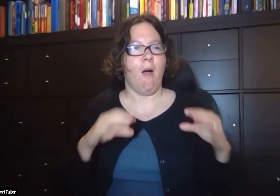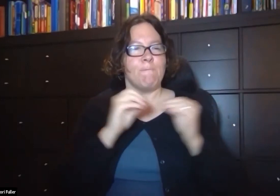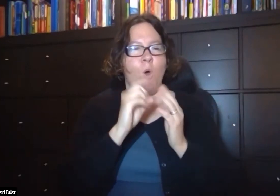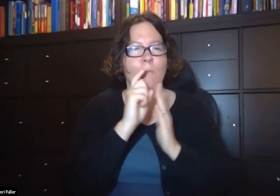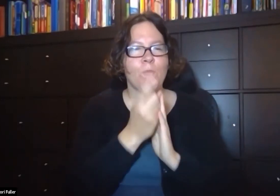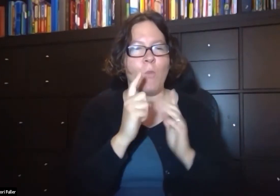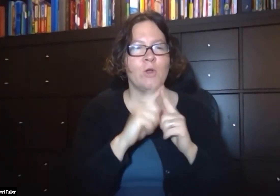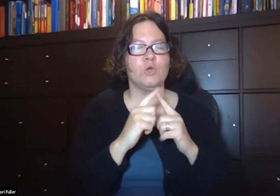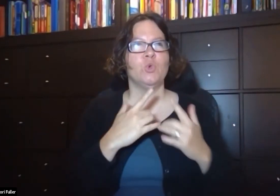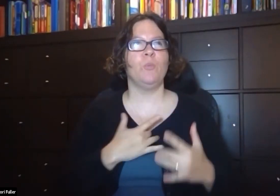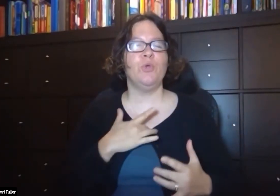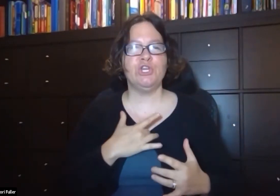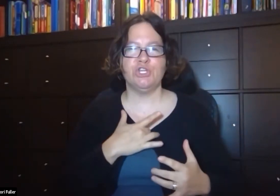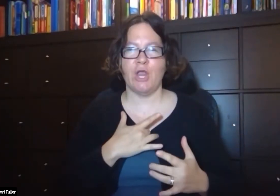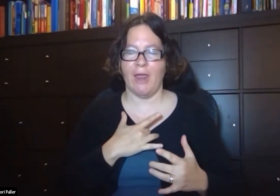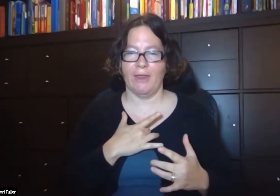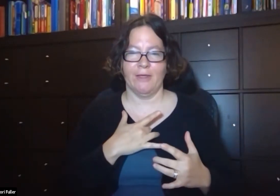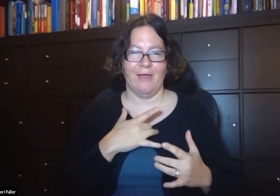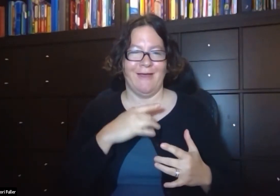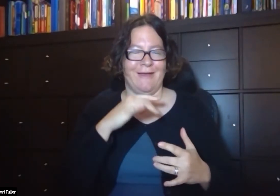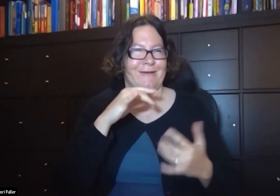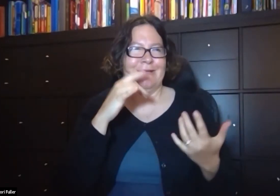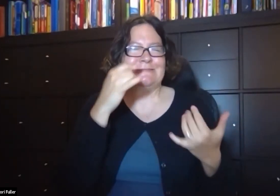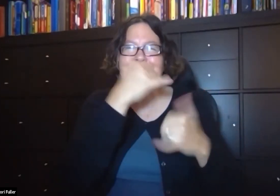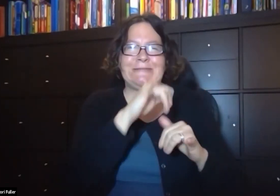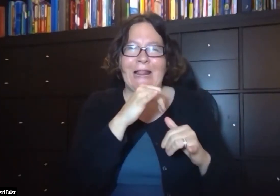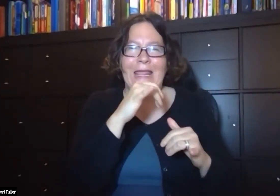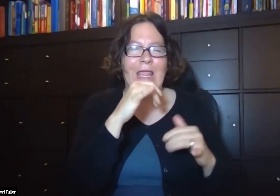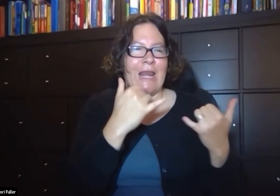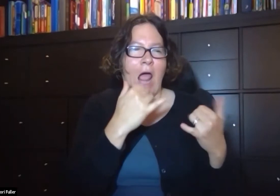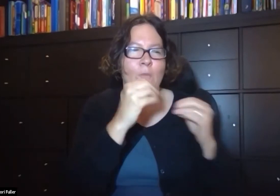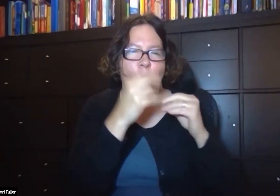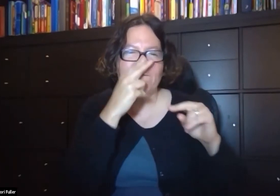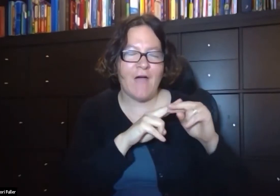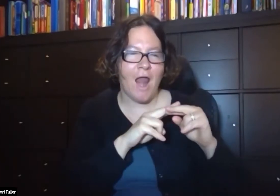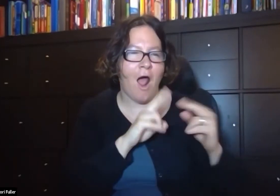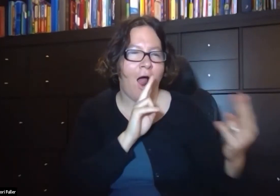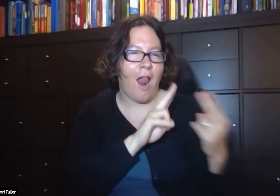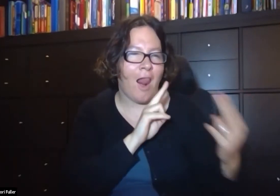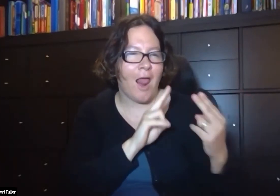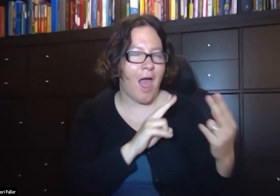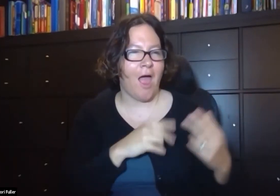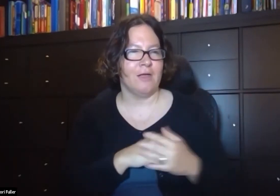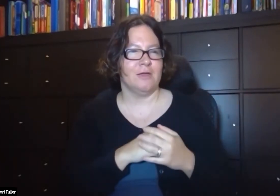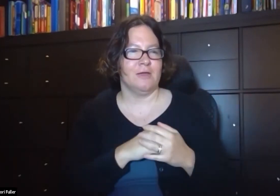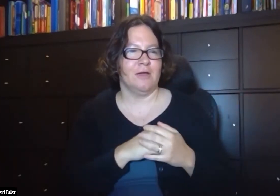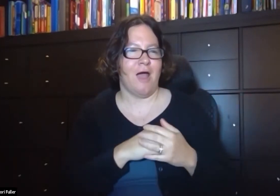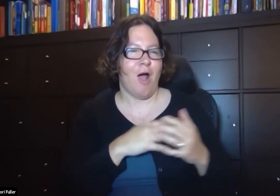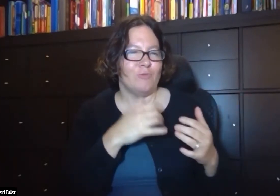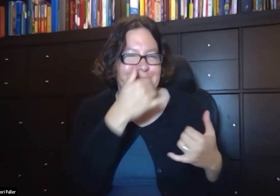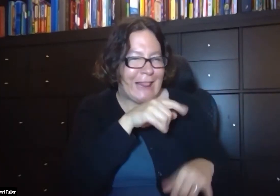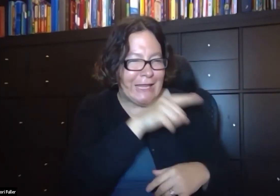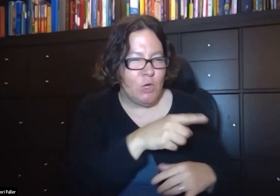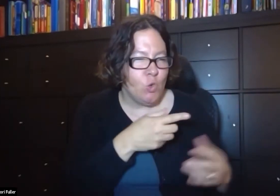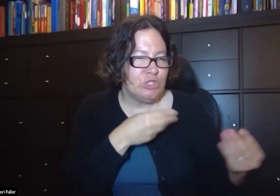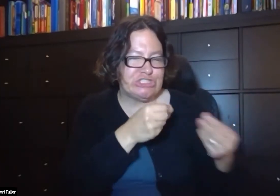but to actually connect with others and to appreciate the people that we are